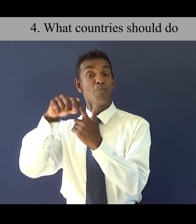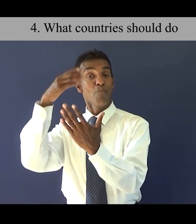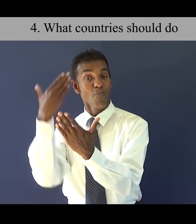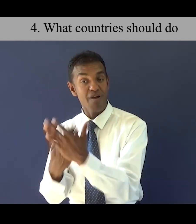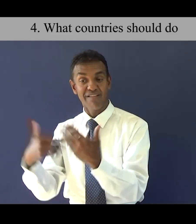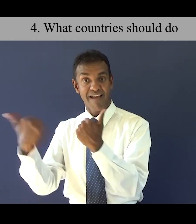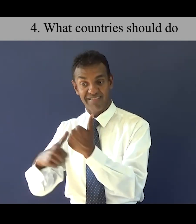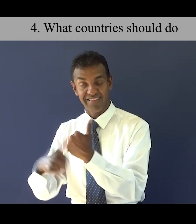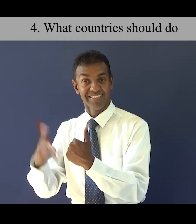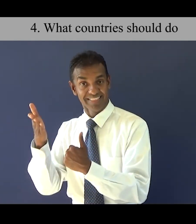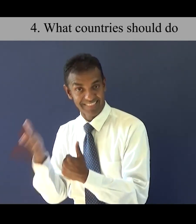and policies.